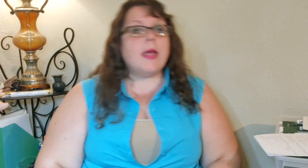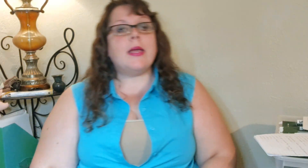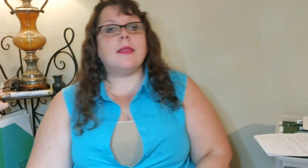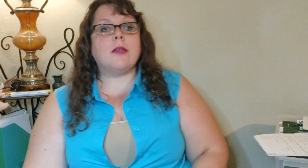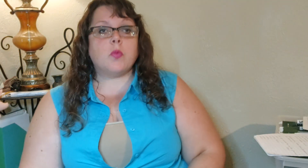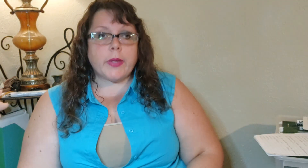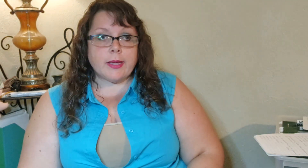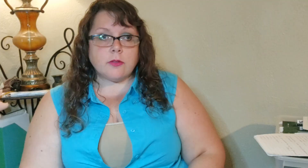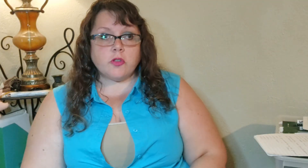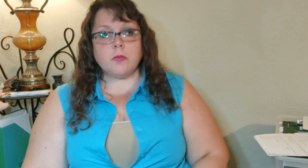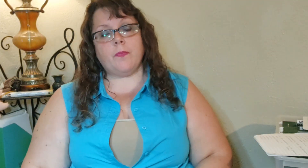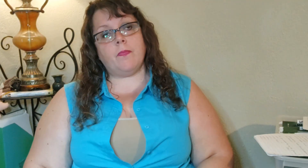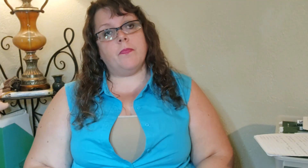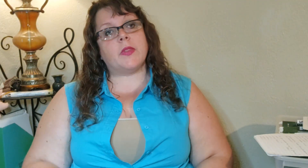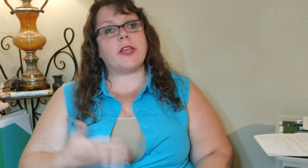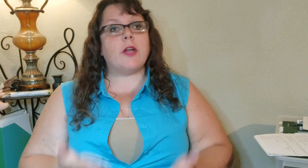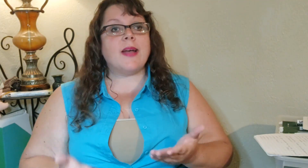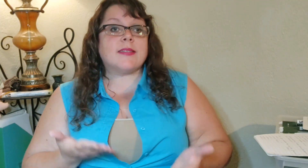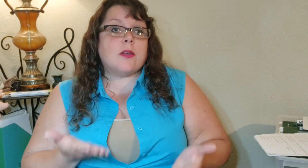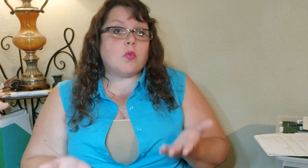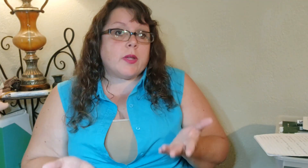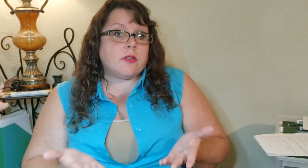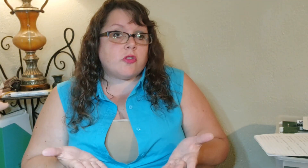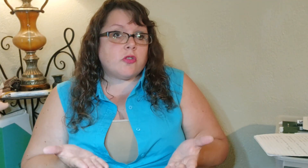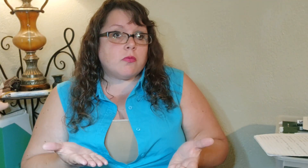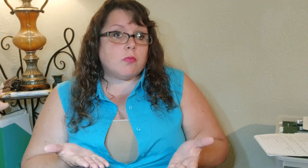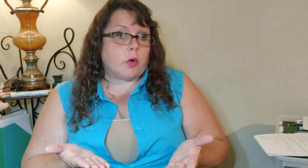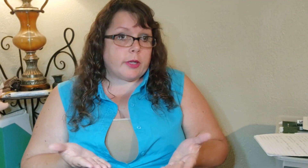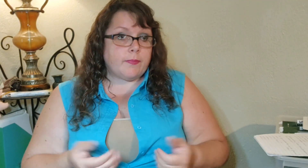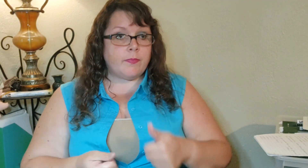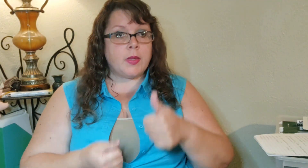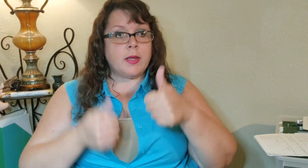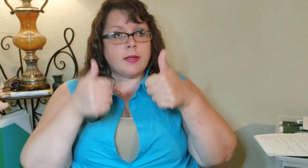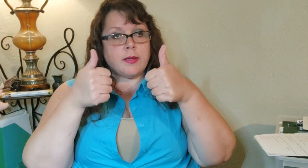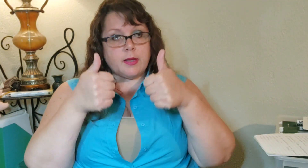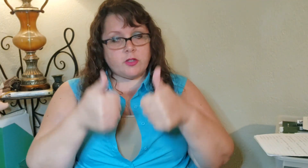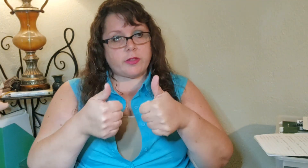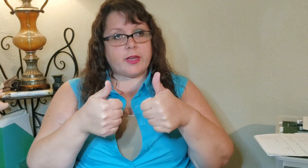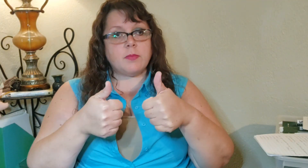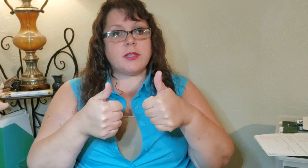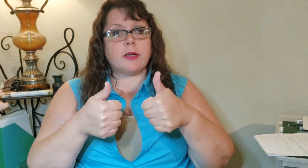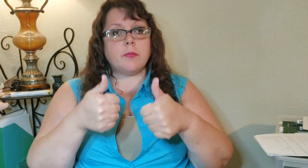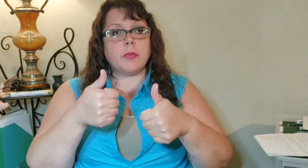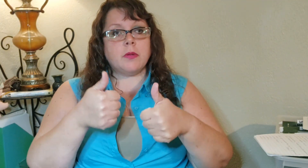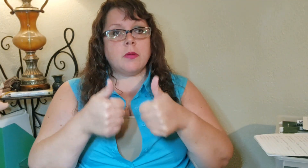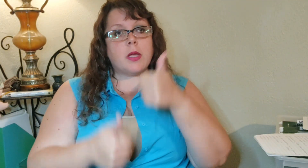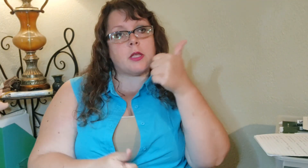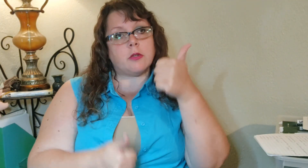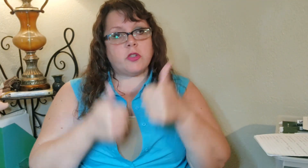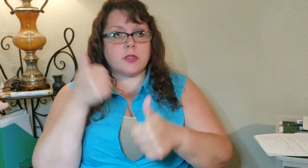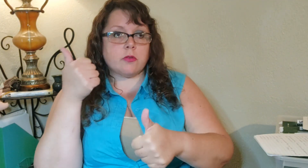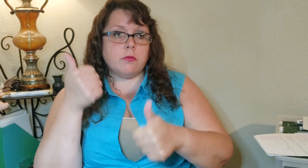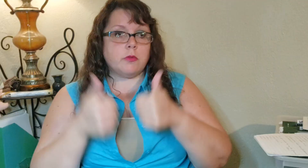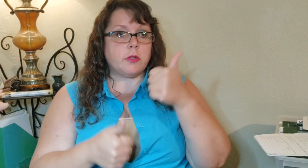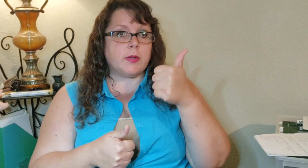and then which, like you're asking which one, is your thumbs up, and you're just